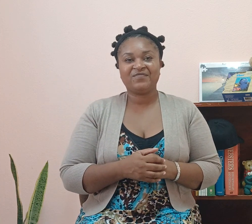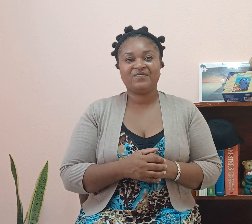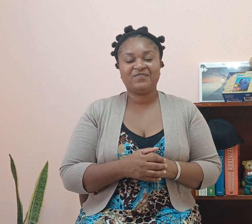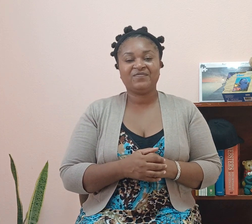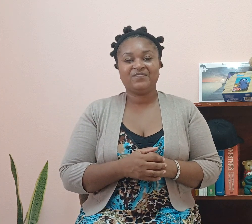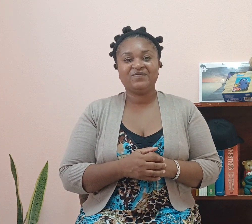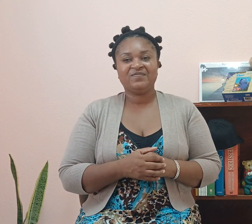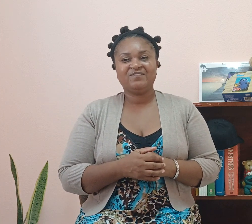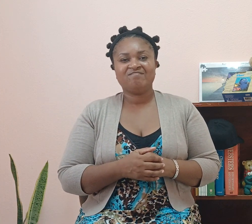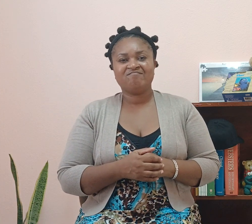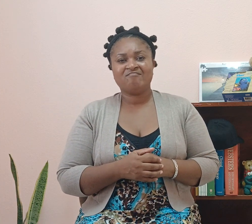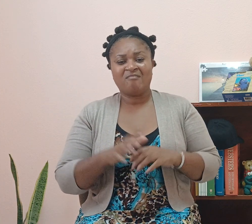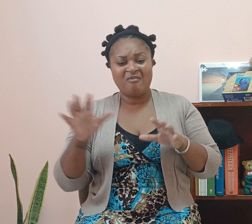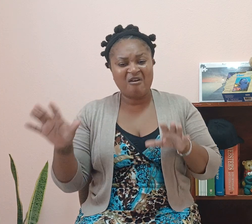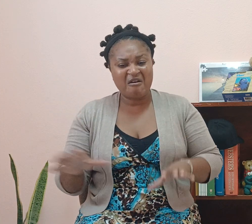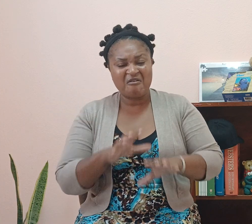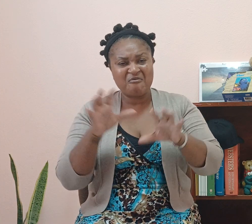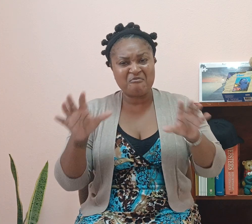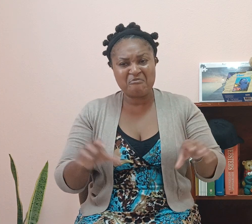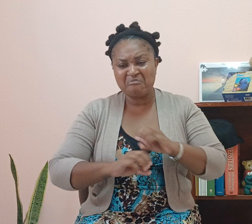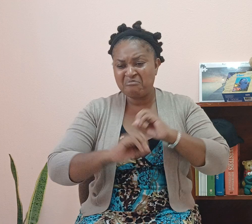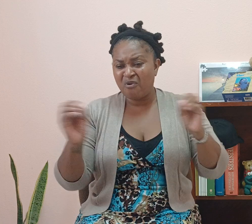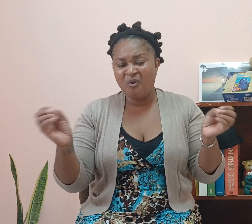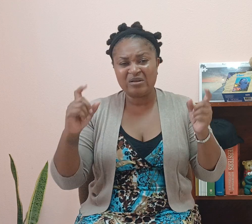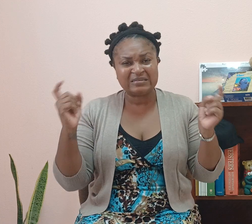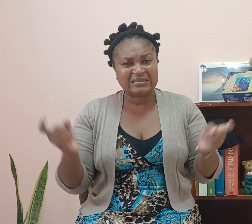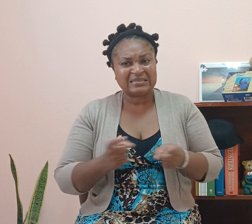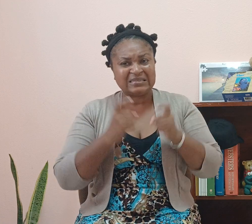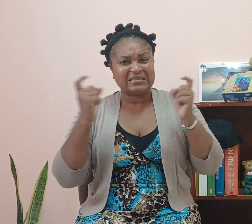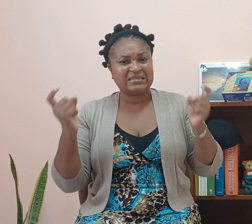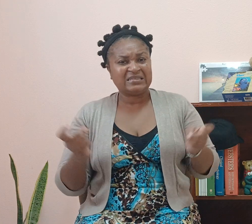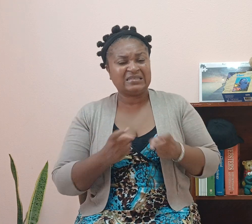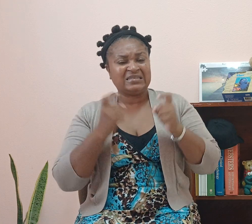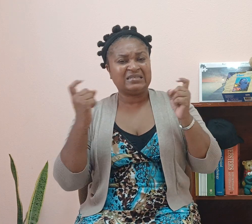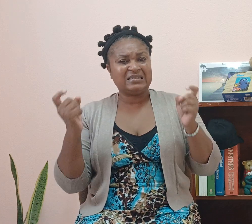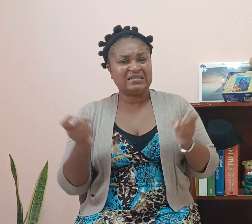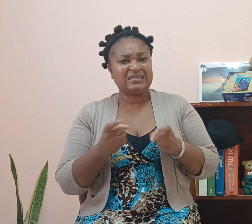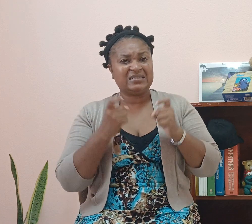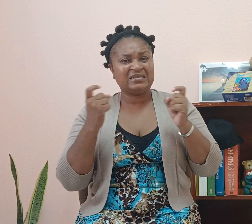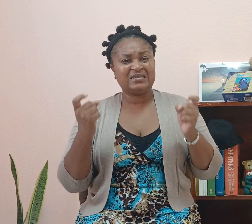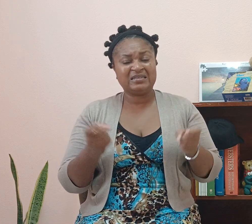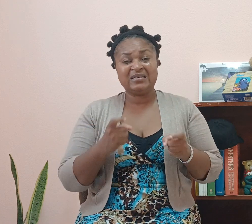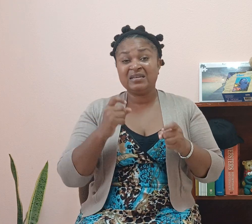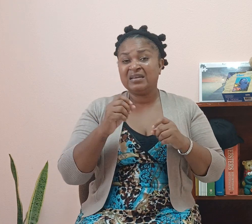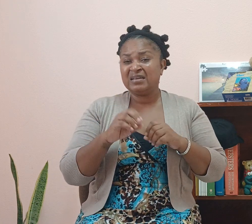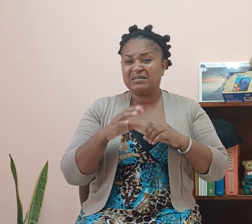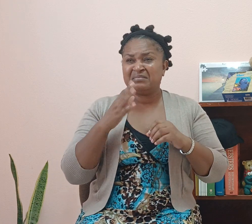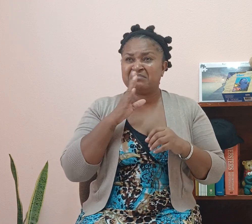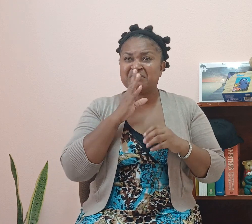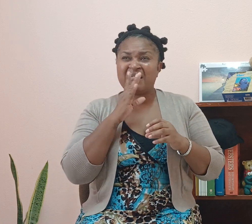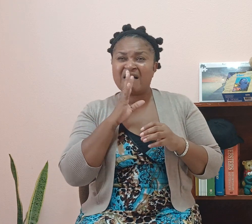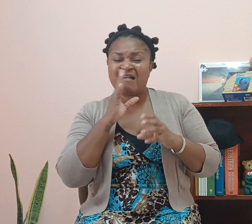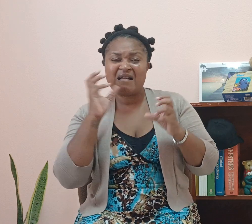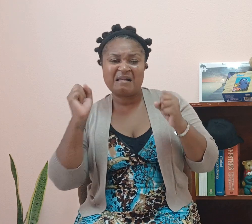Do no sinful action, speak no angry word. Ye belong